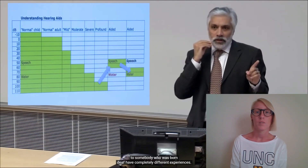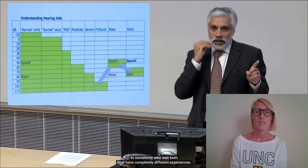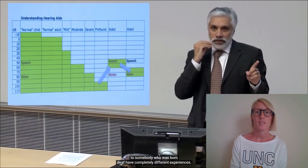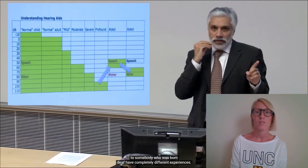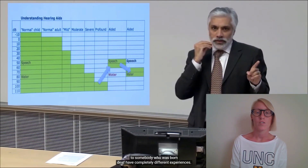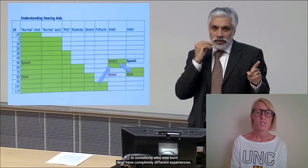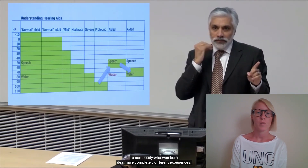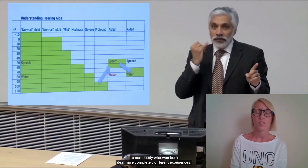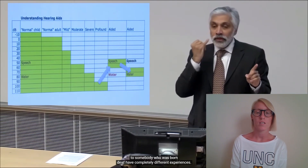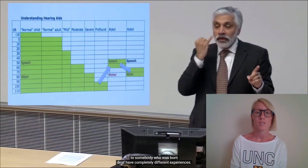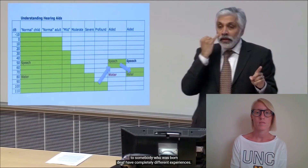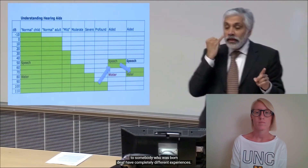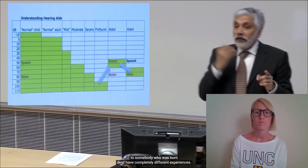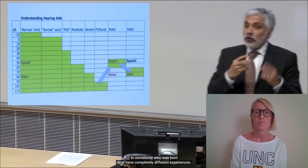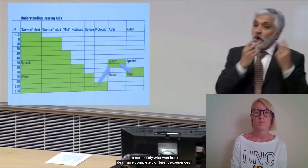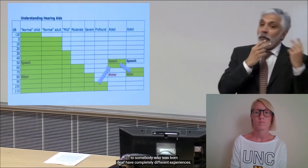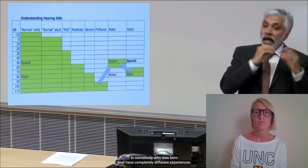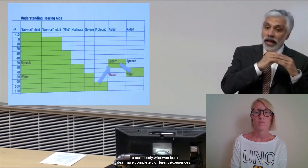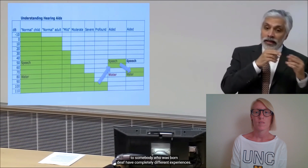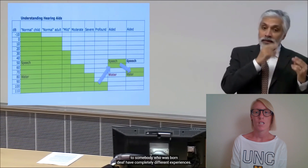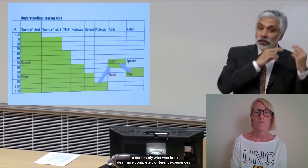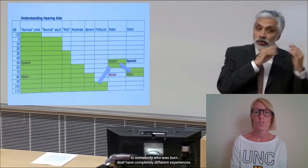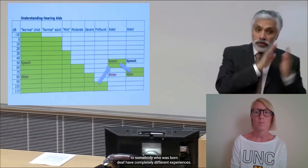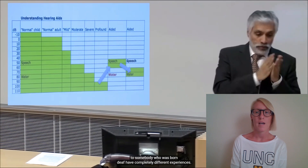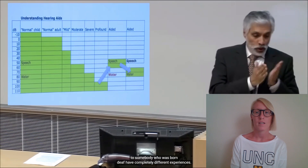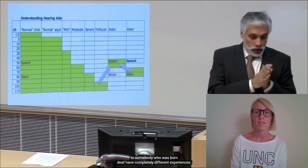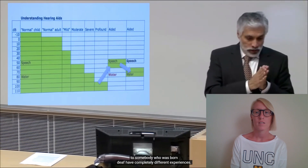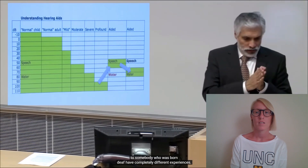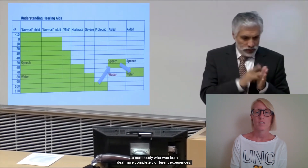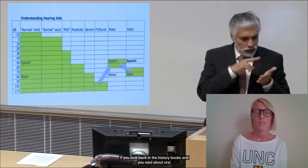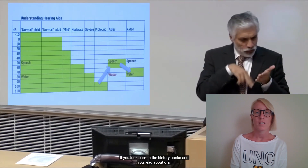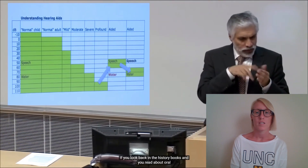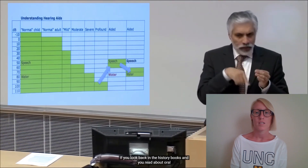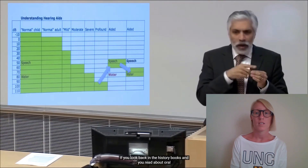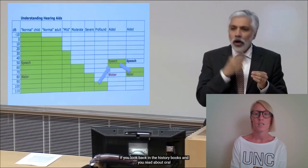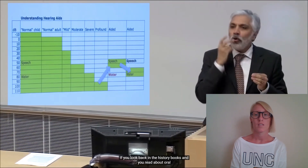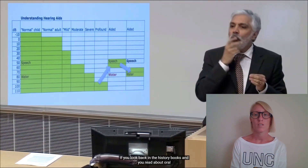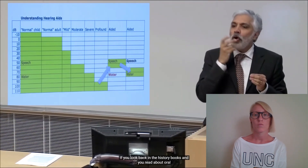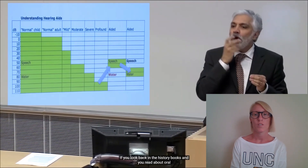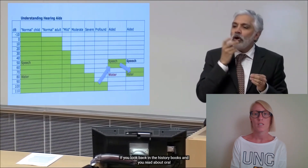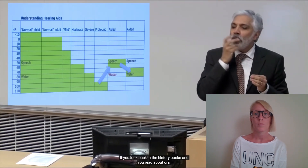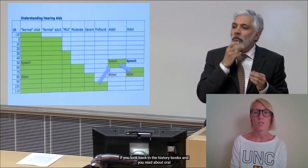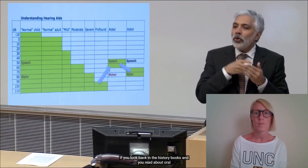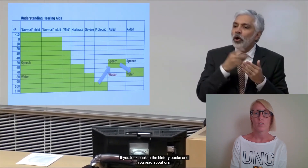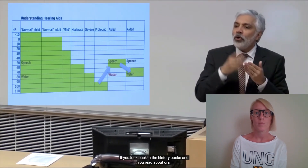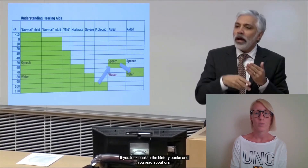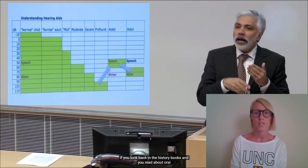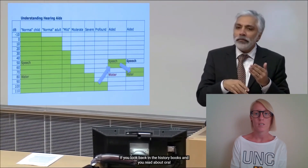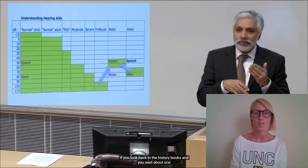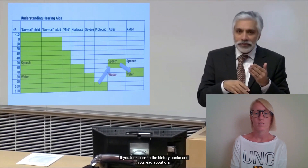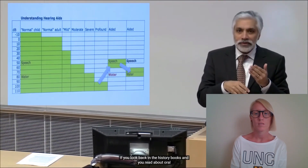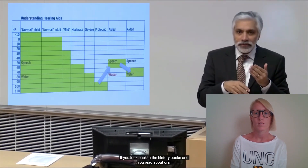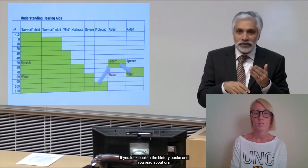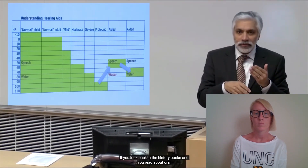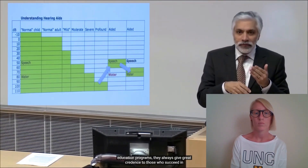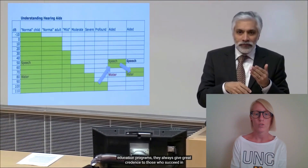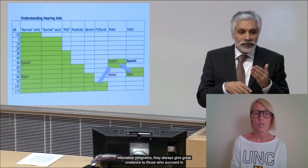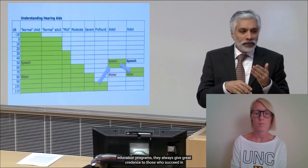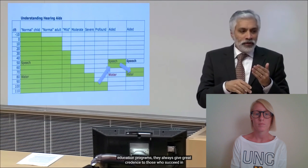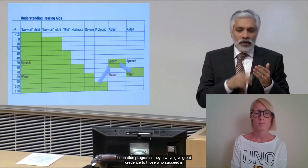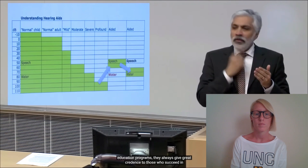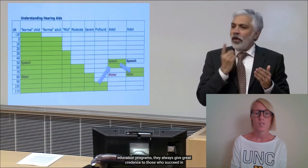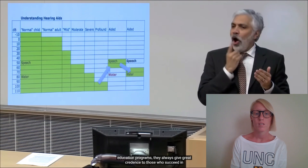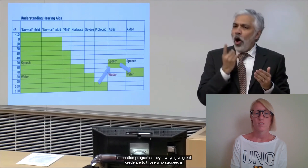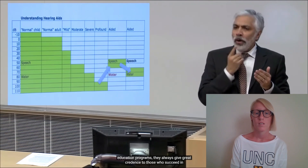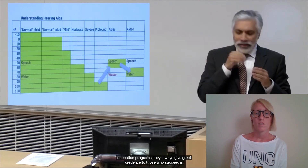to somebody who was born deaf, have completely different experiences. If you look back, If you look back in the history reading books a book about and you read literacy about oral